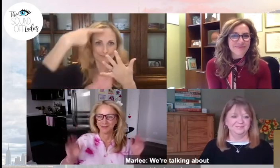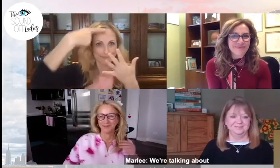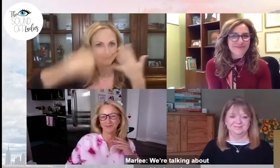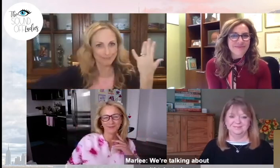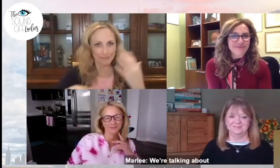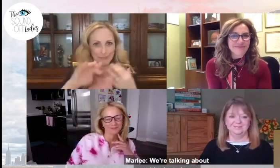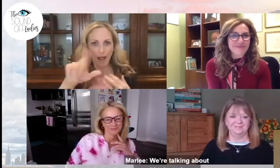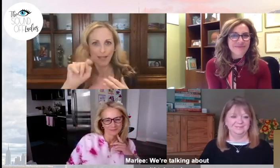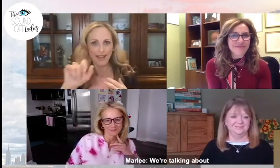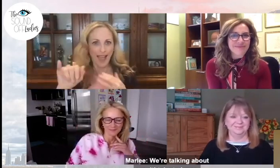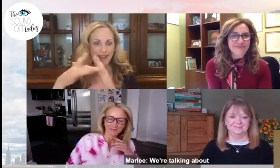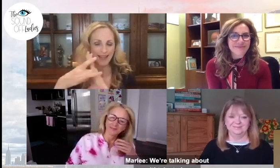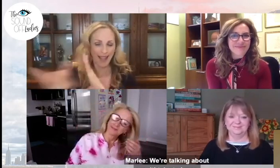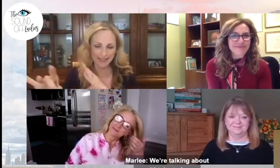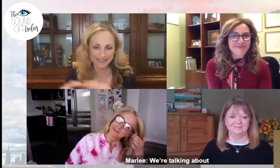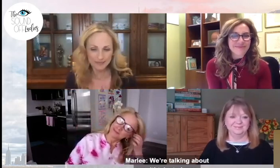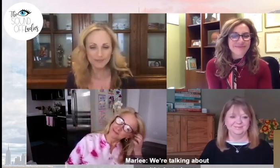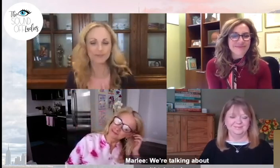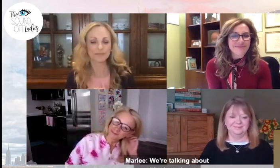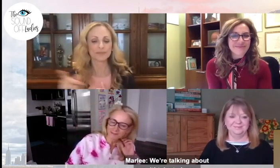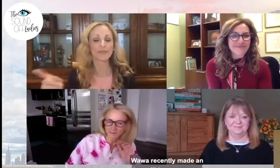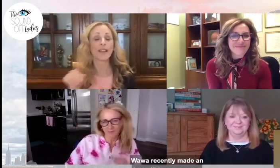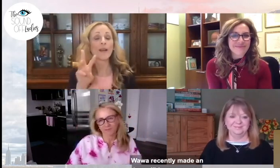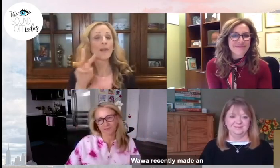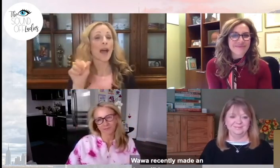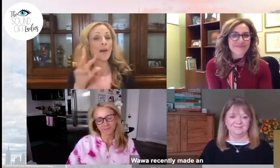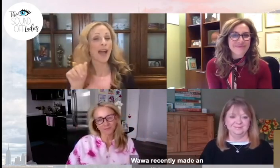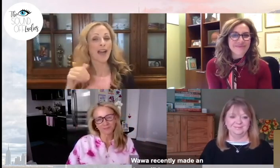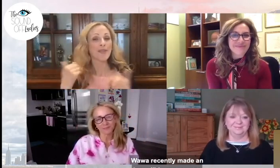Talk about a multi-talented man.